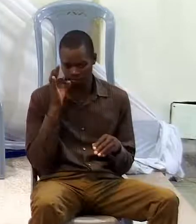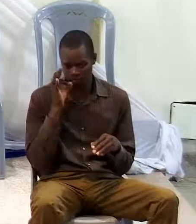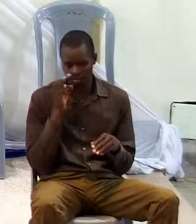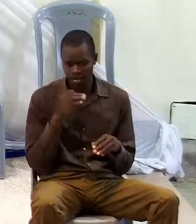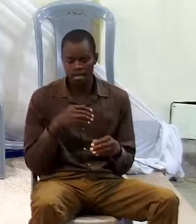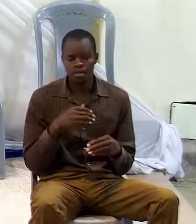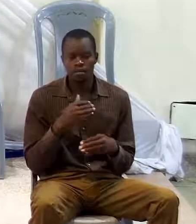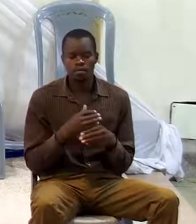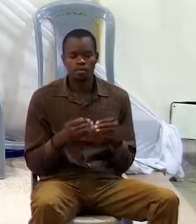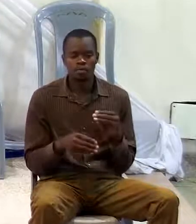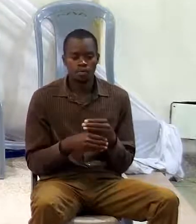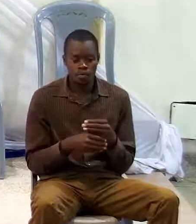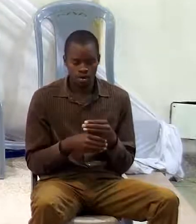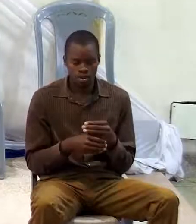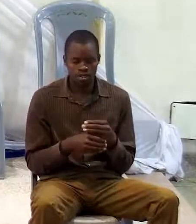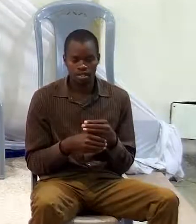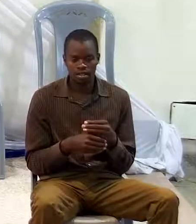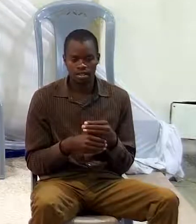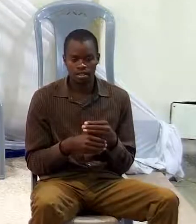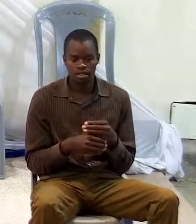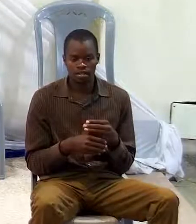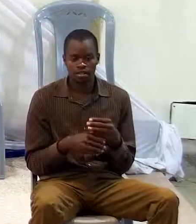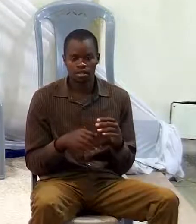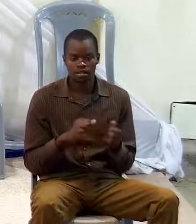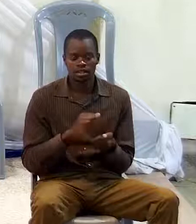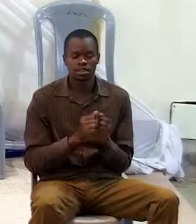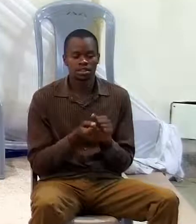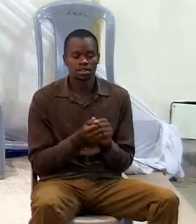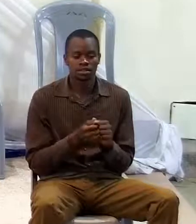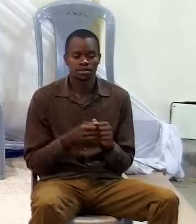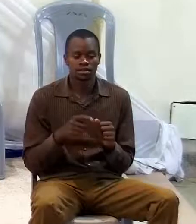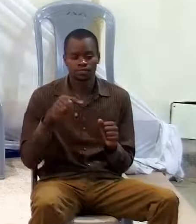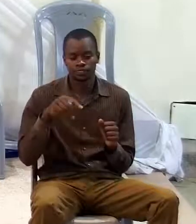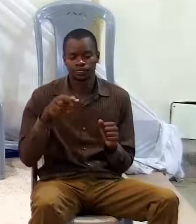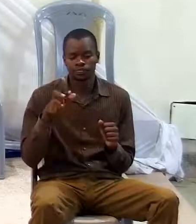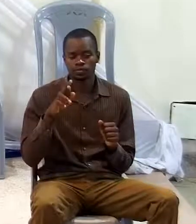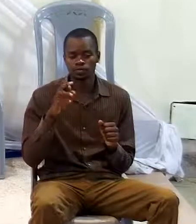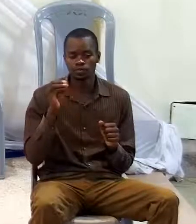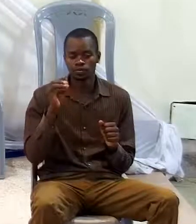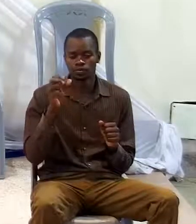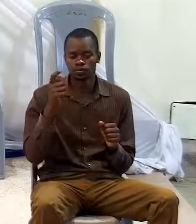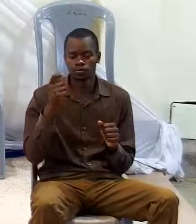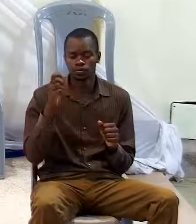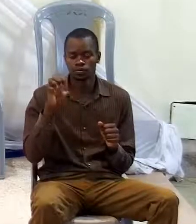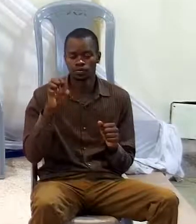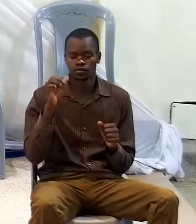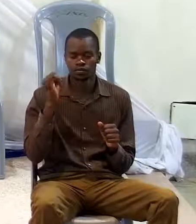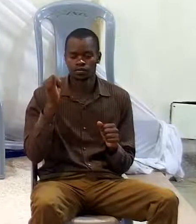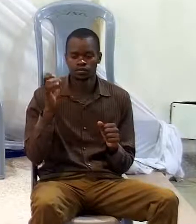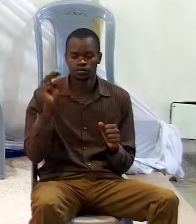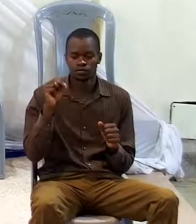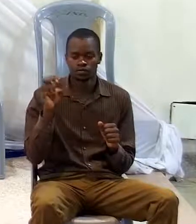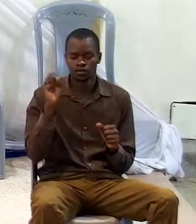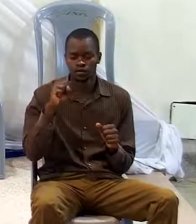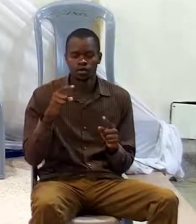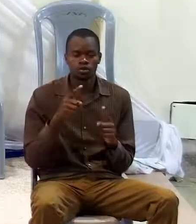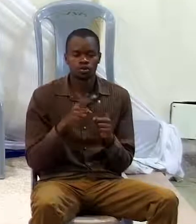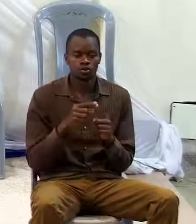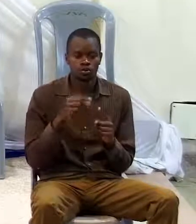the proteins, the amino acids, into glucose so that it uses